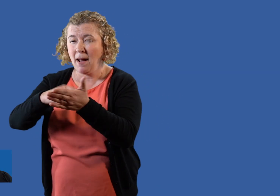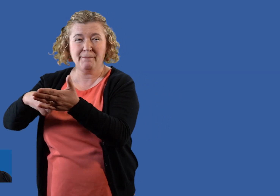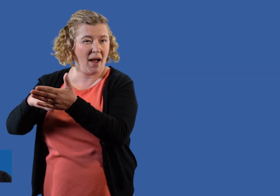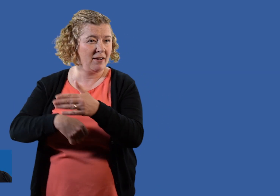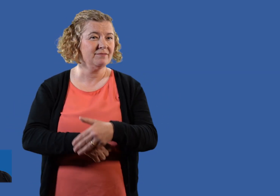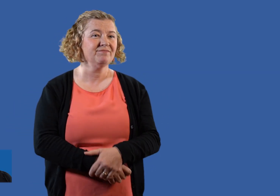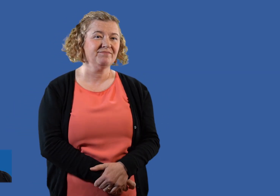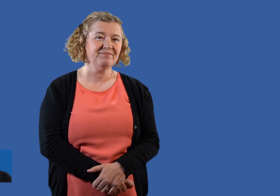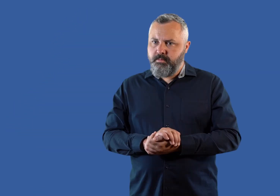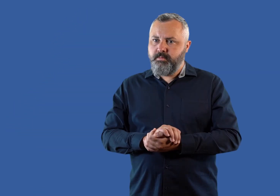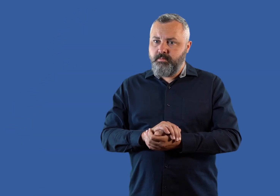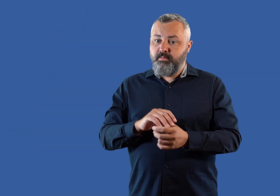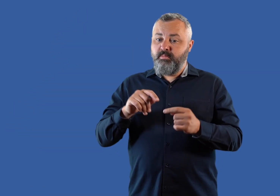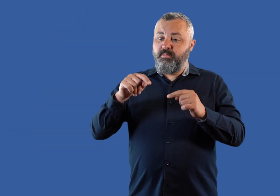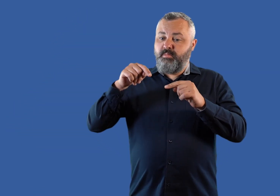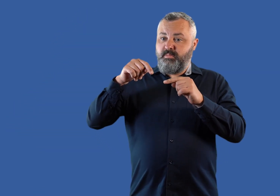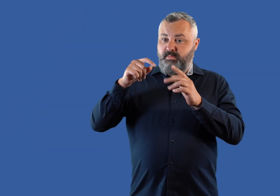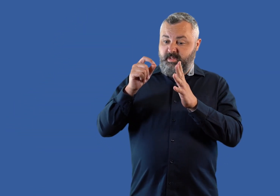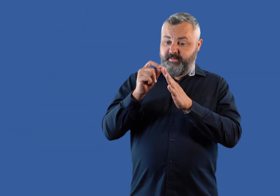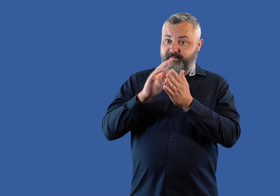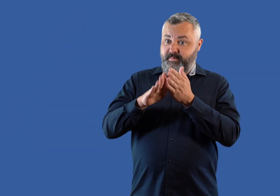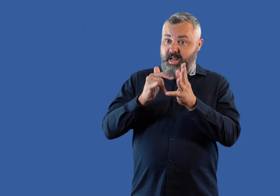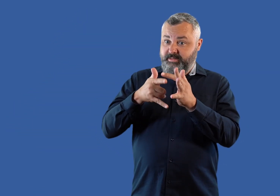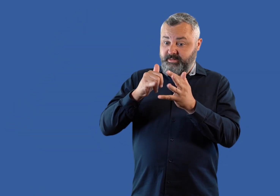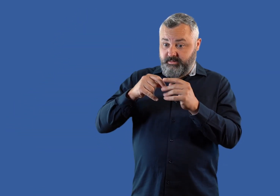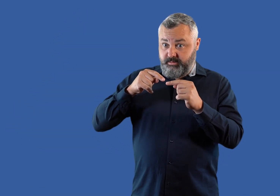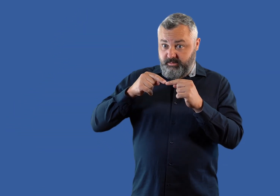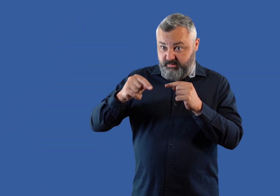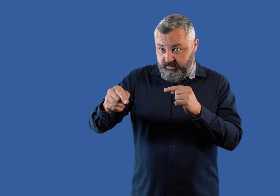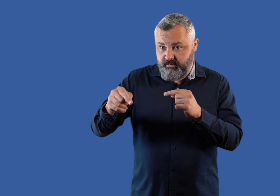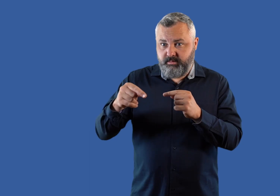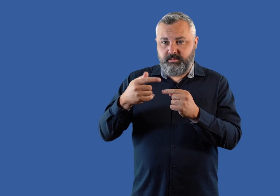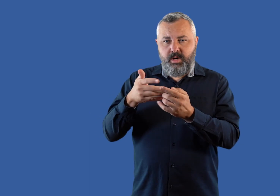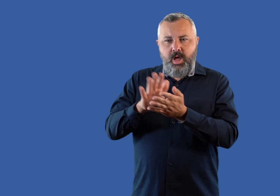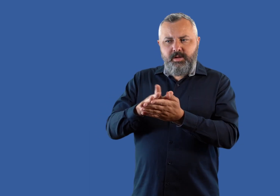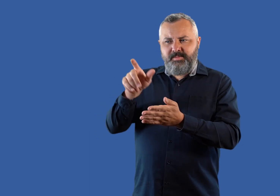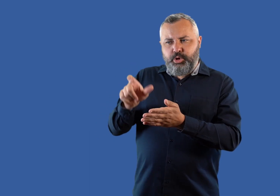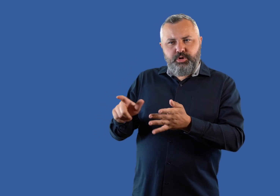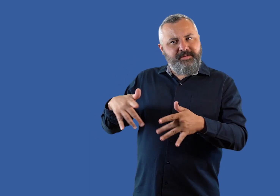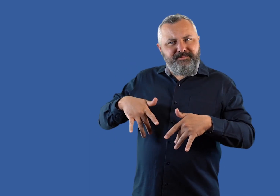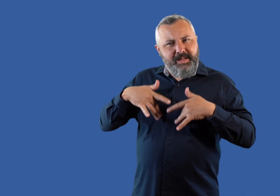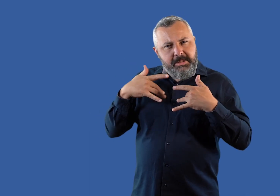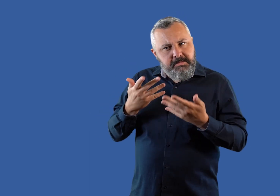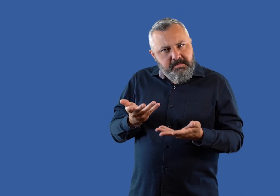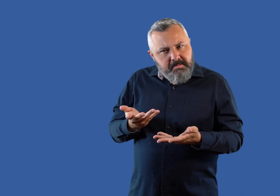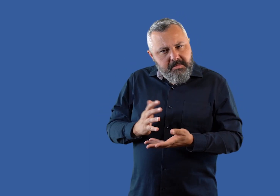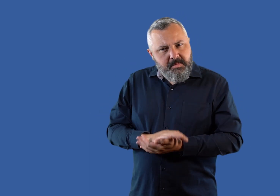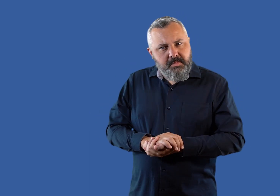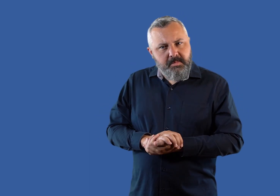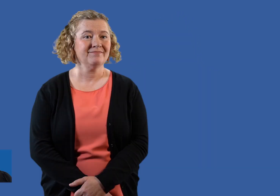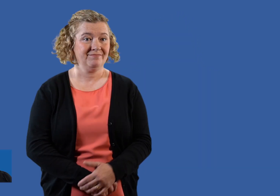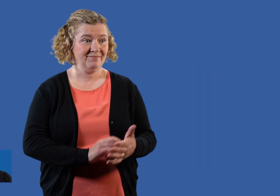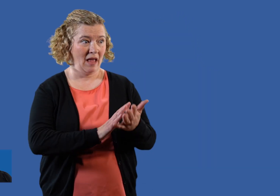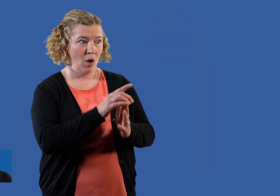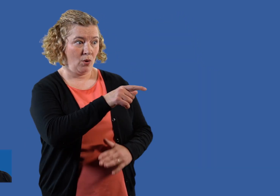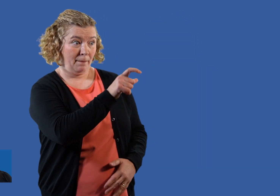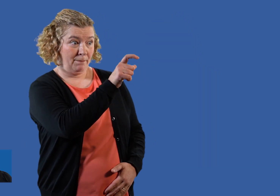sprees. So, how does the person feel during these phases? Well, often the